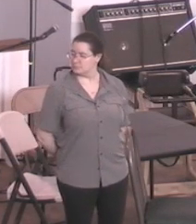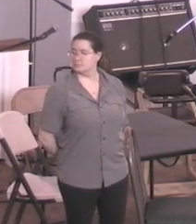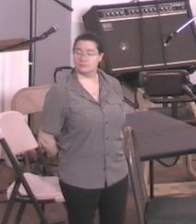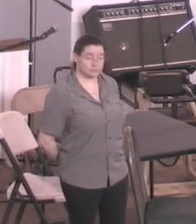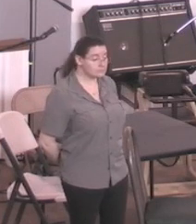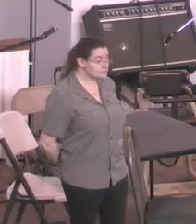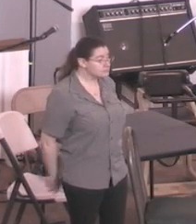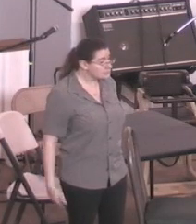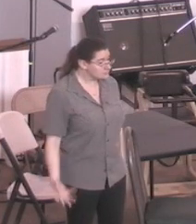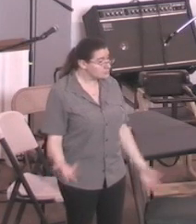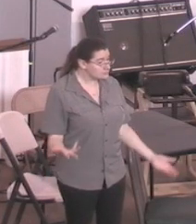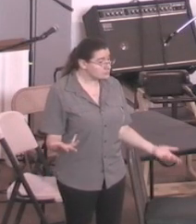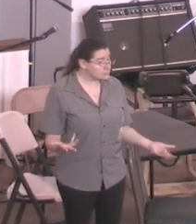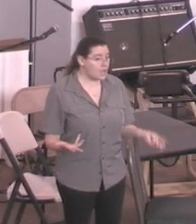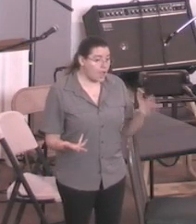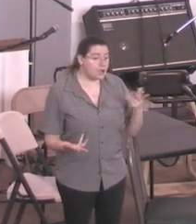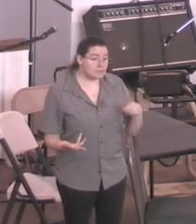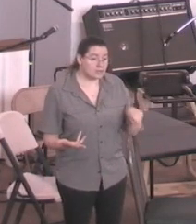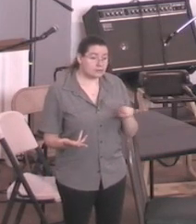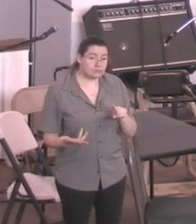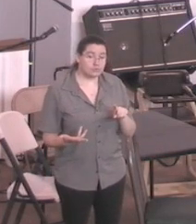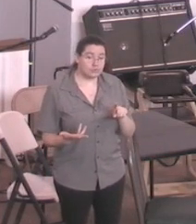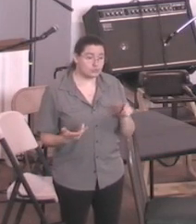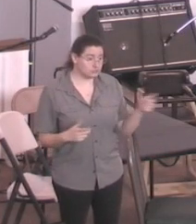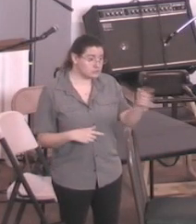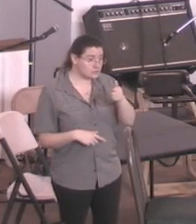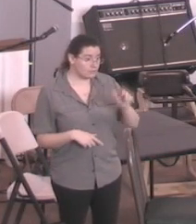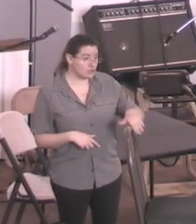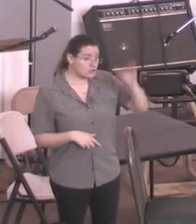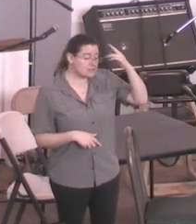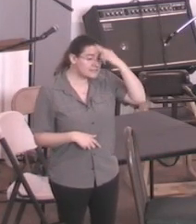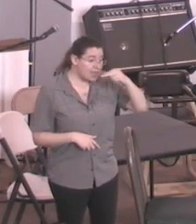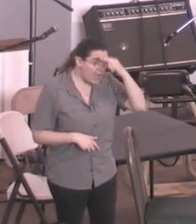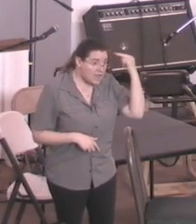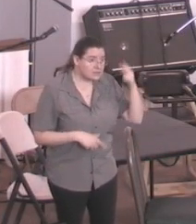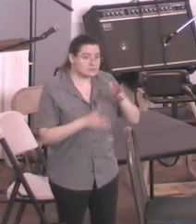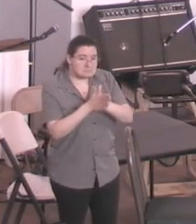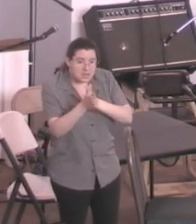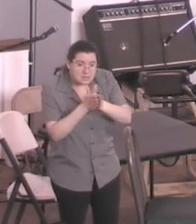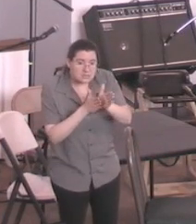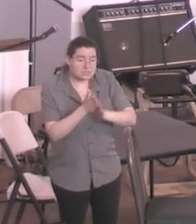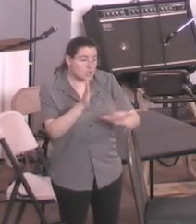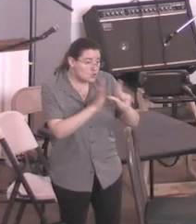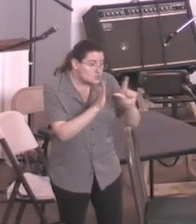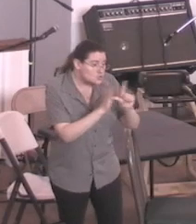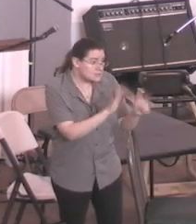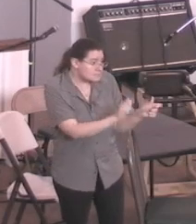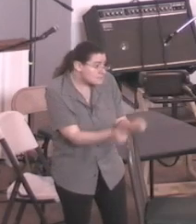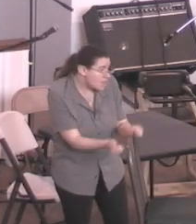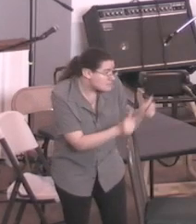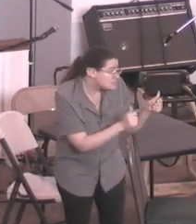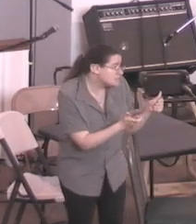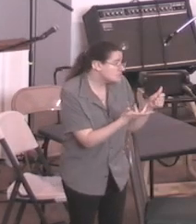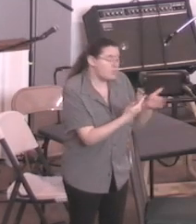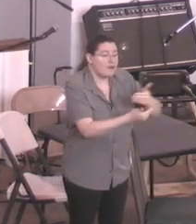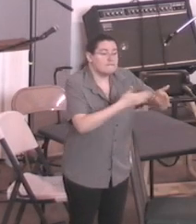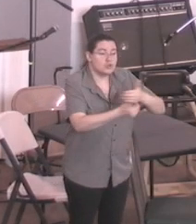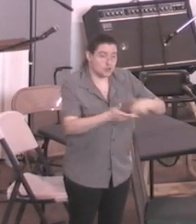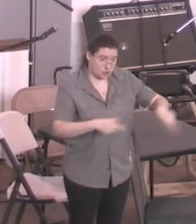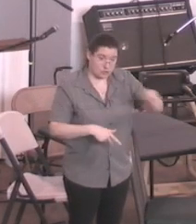Come on. How many of y'all was raised Catholic, Methodist, Lutheran, Baptist,